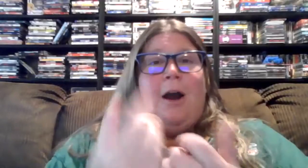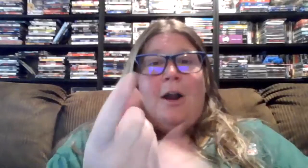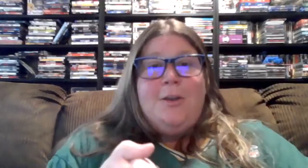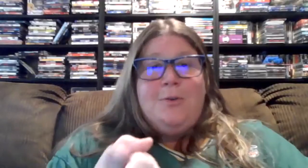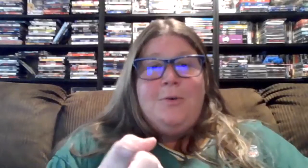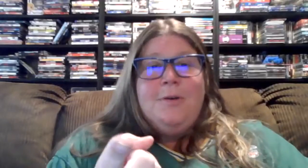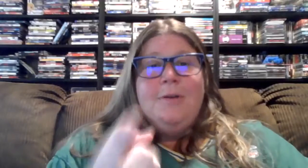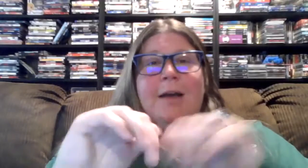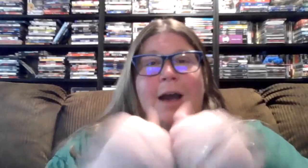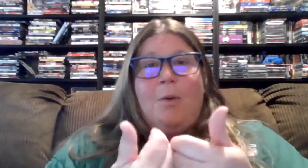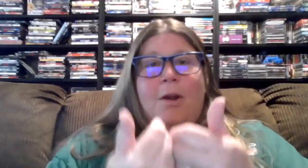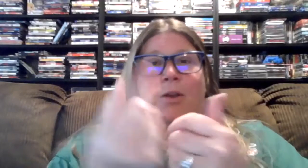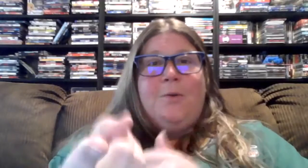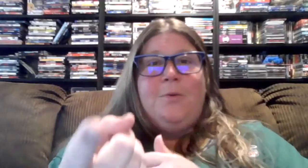are you? How are you?